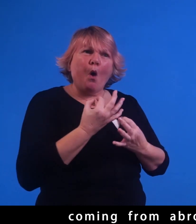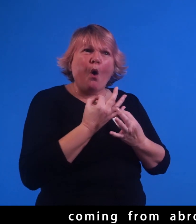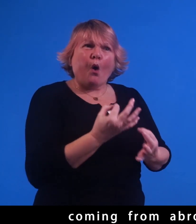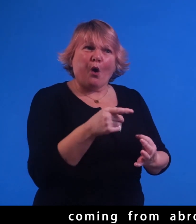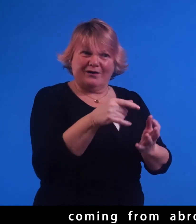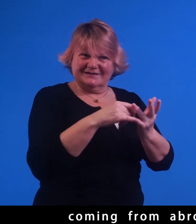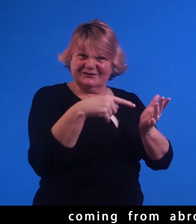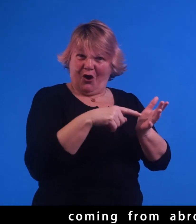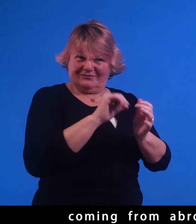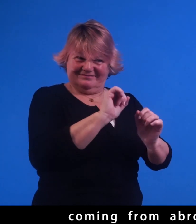writings.